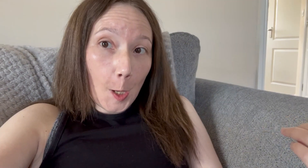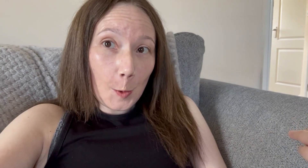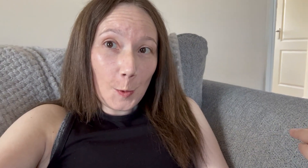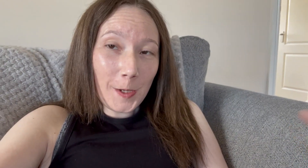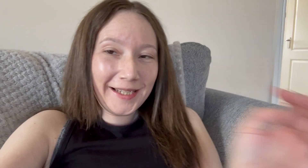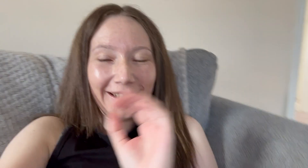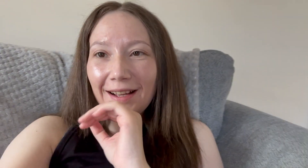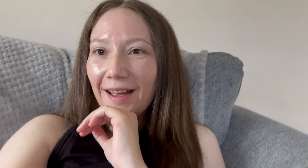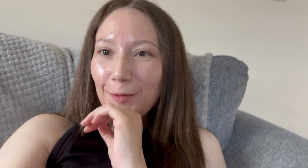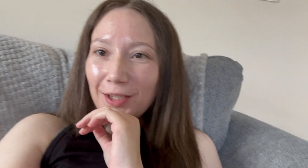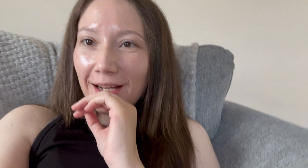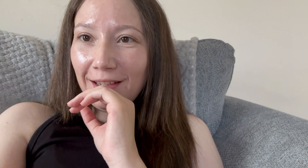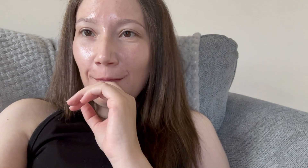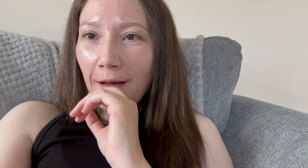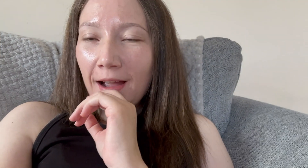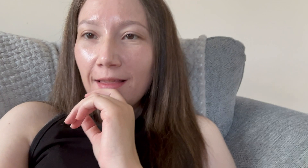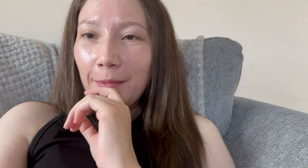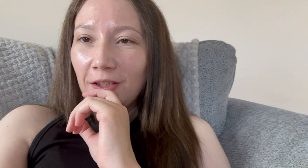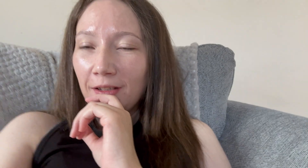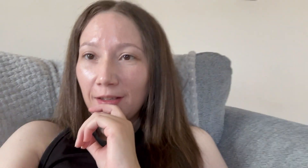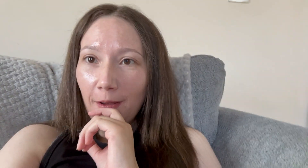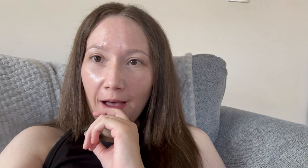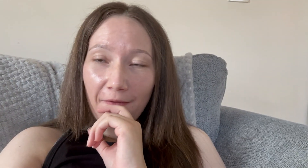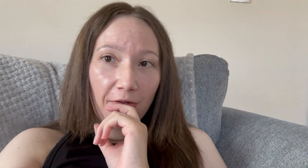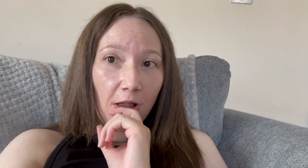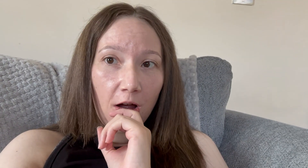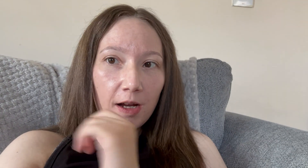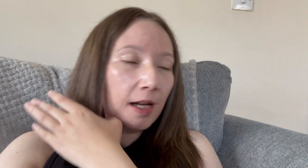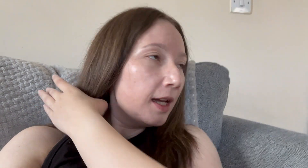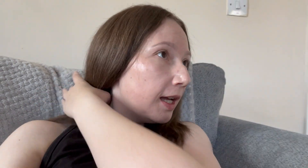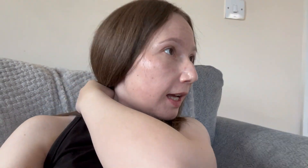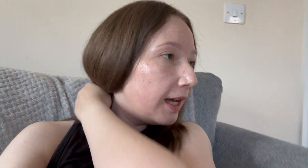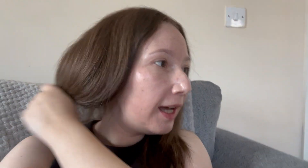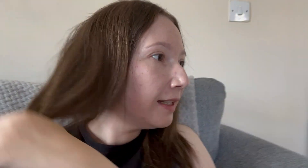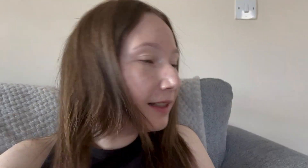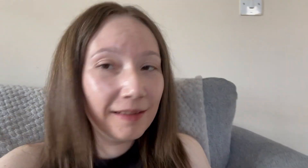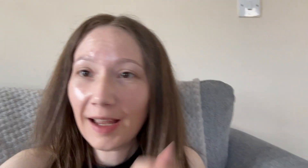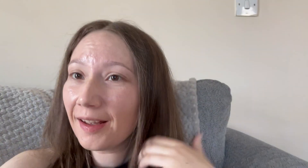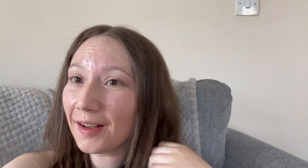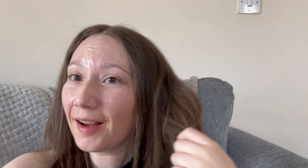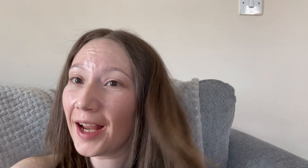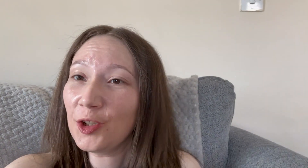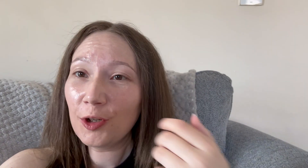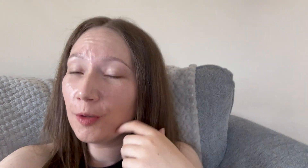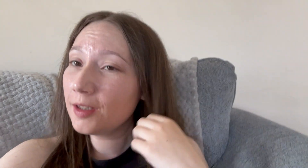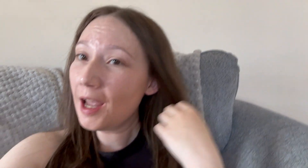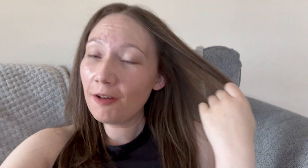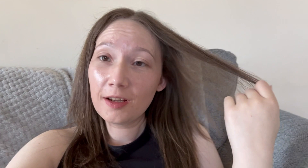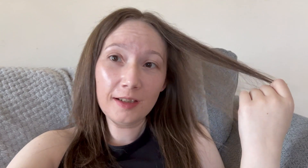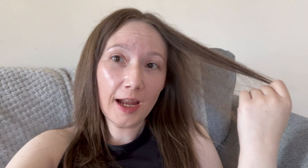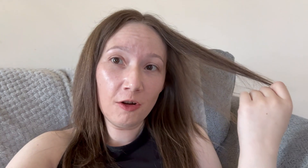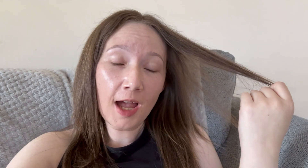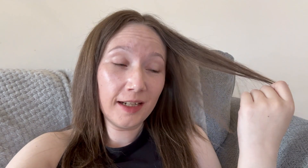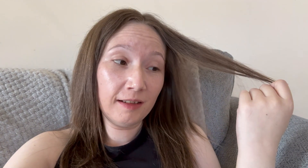So I'm just editing my Leamington Spa vlog, and in true